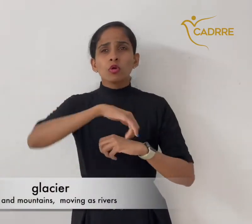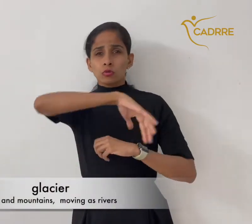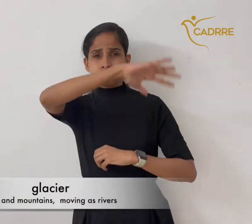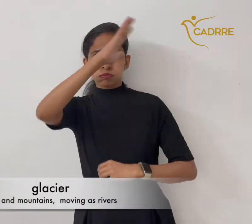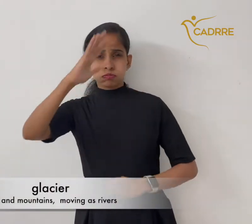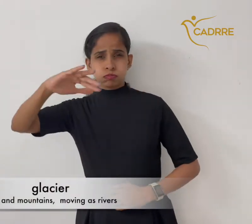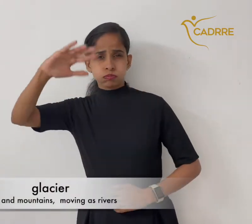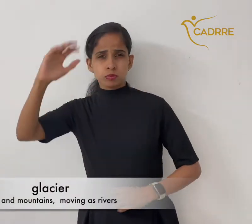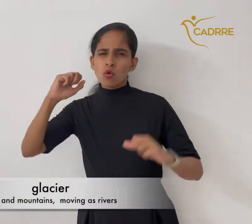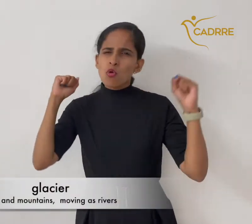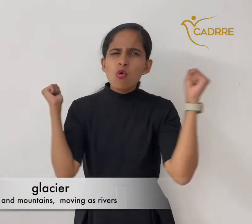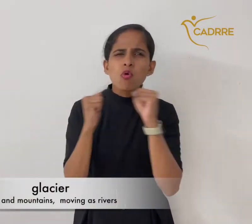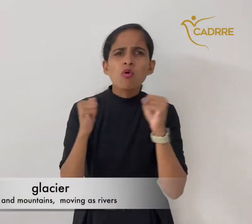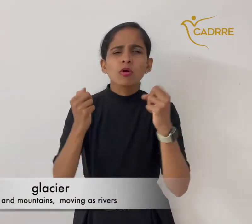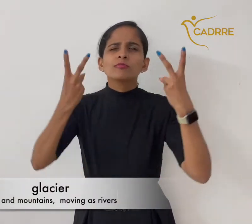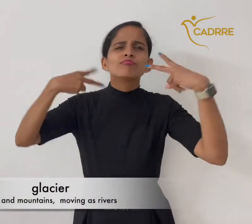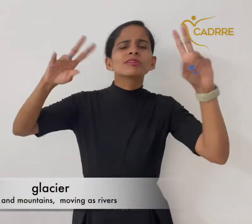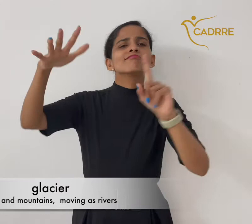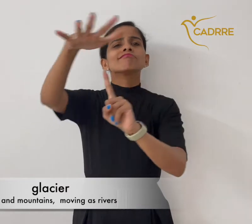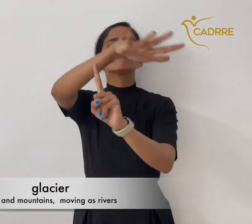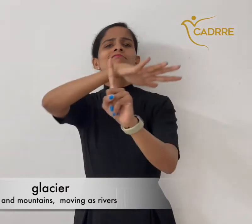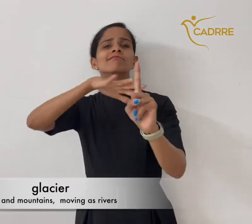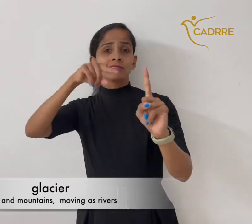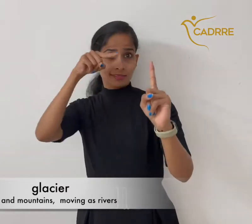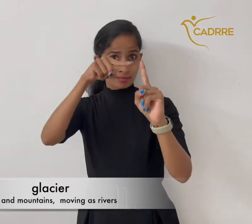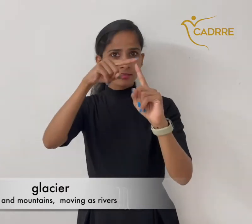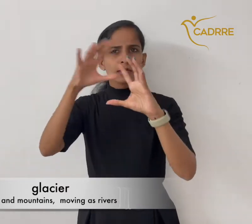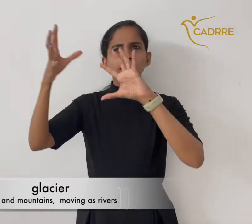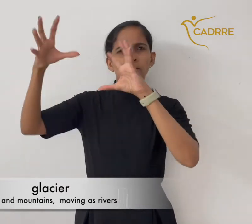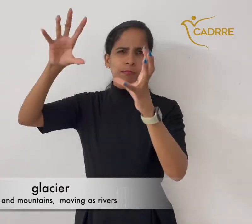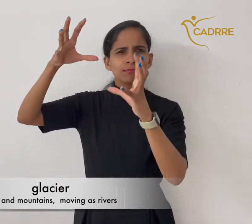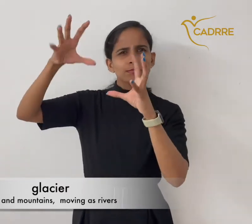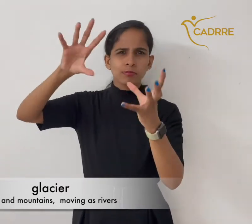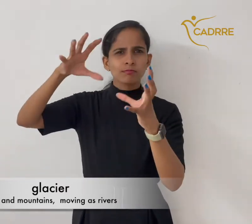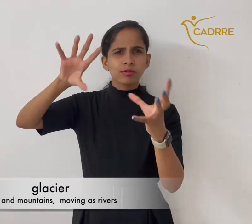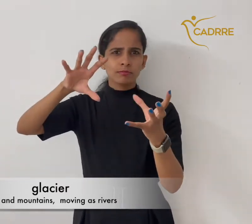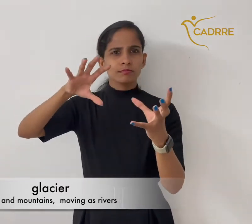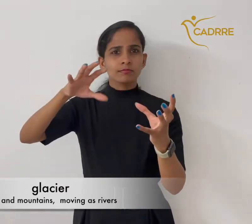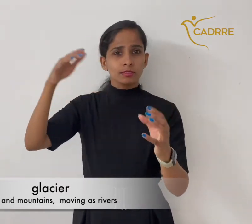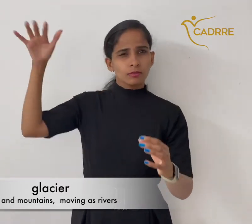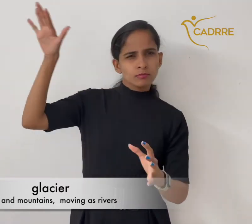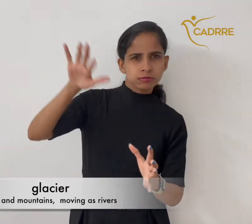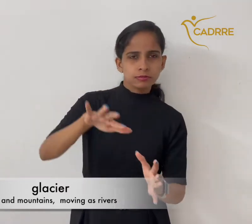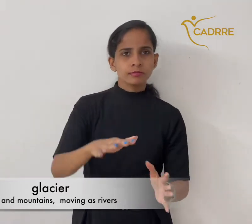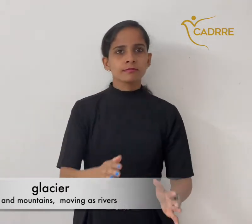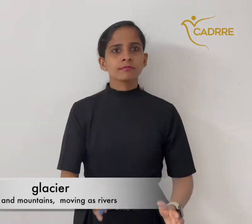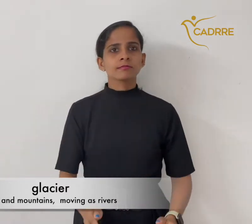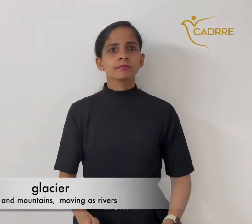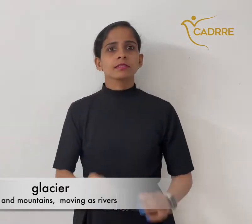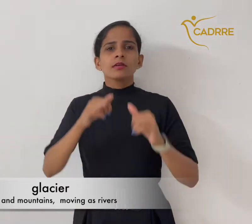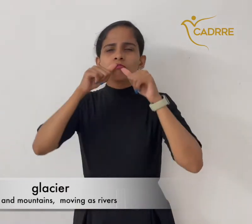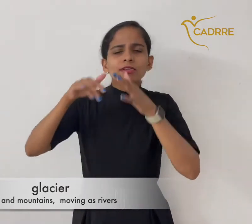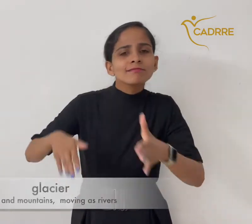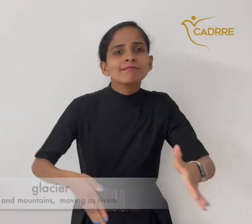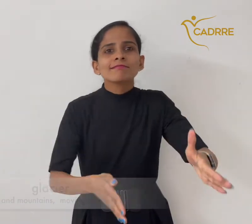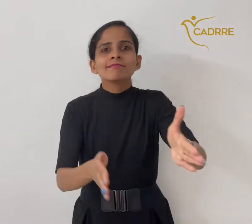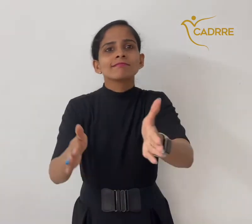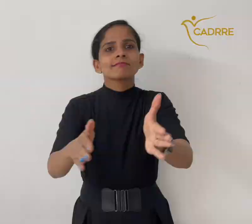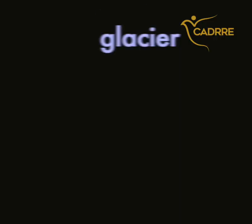glacier, cold and mountains moving as rivers.